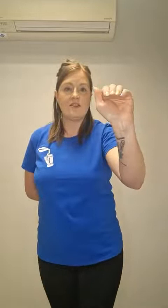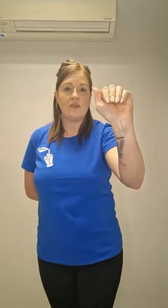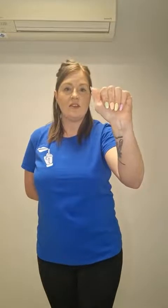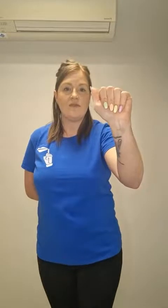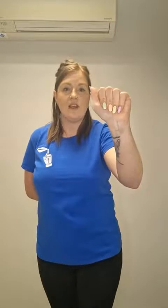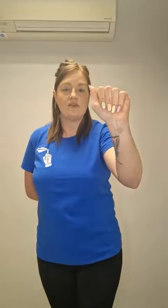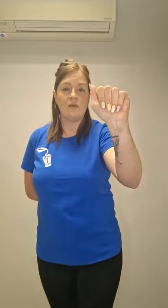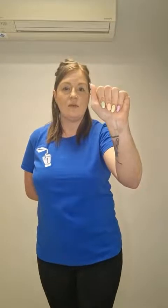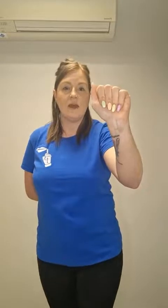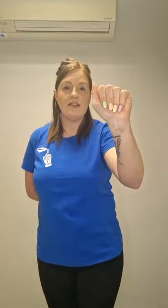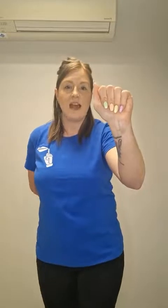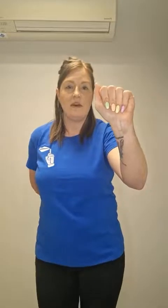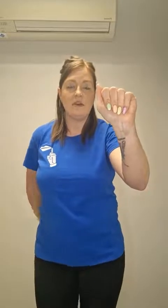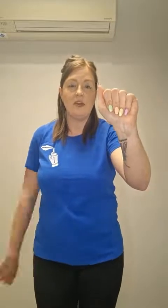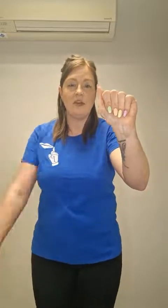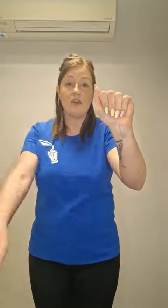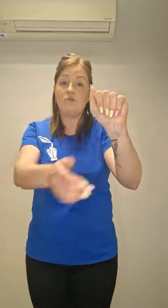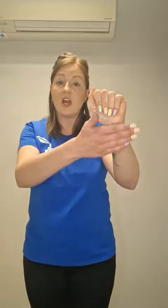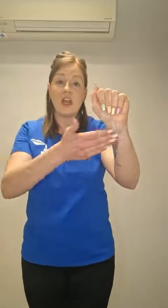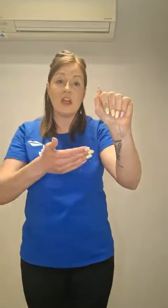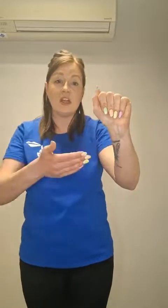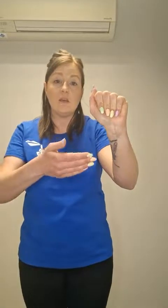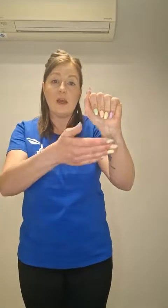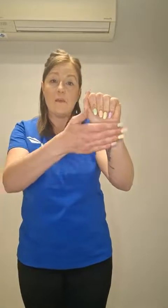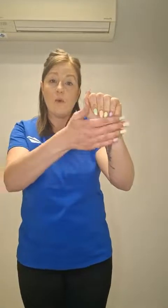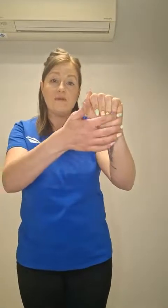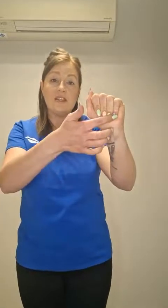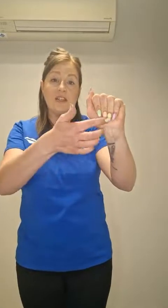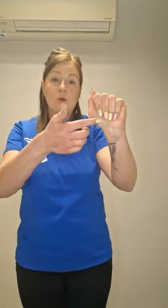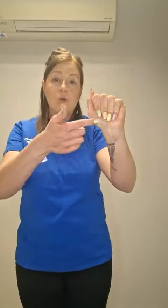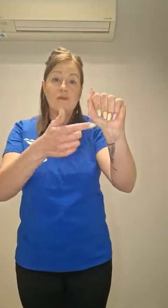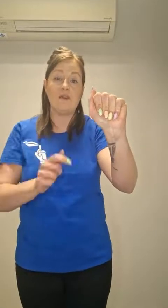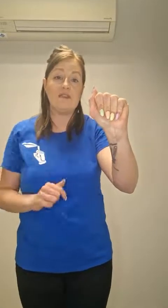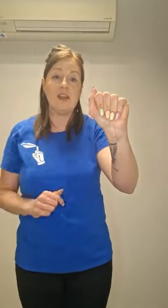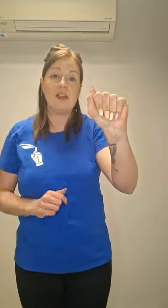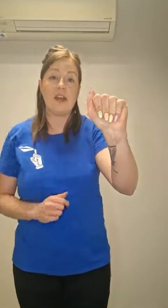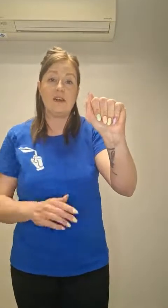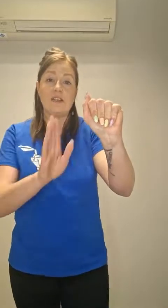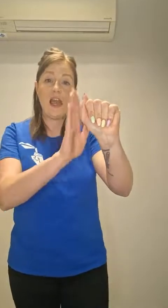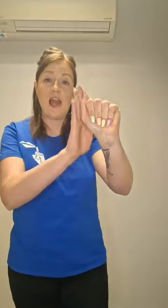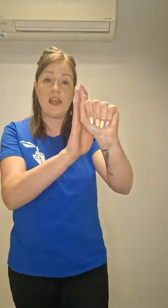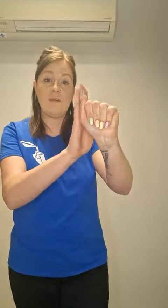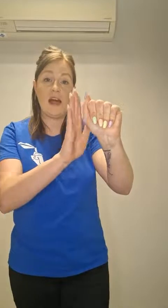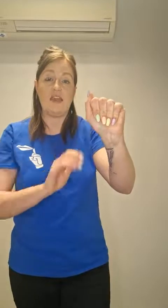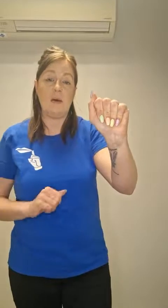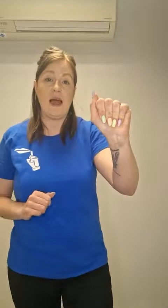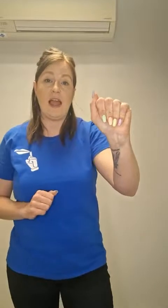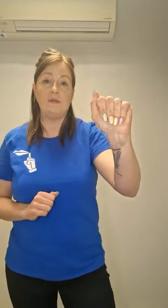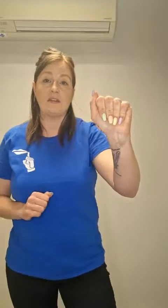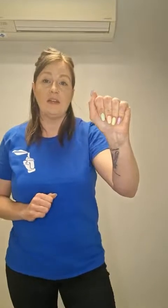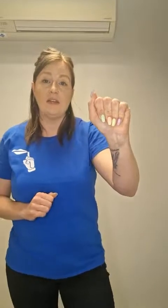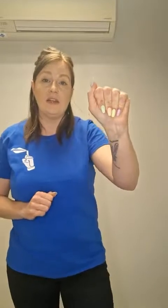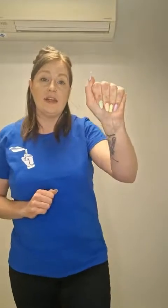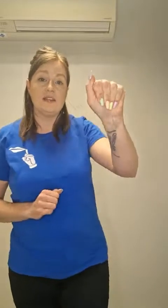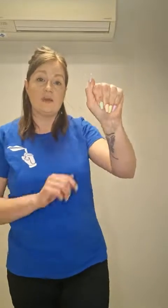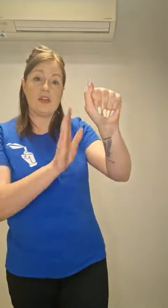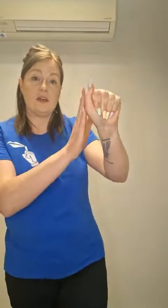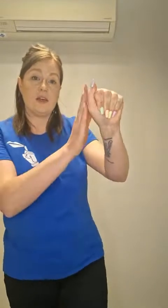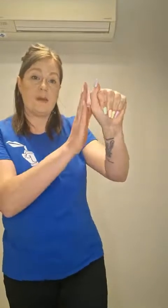those fingers all the way down. Don't tuck anything away. We want to see all of those fingernails and keep that thumb out. So tucked up against